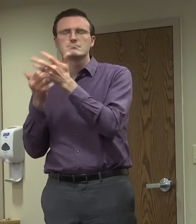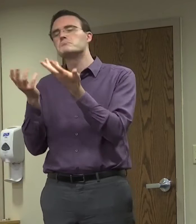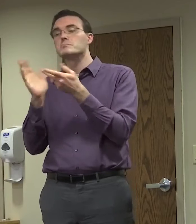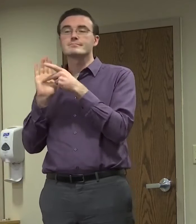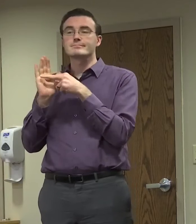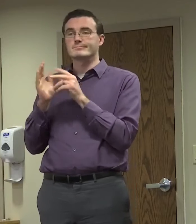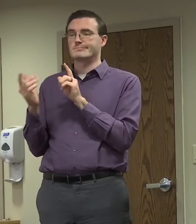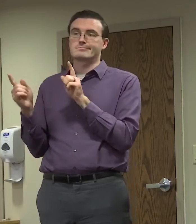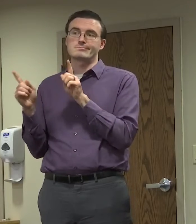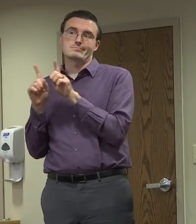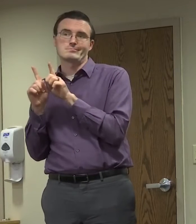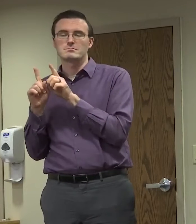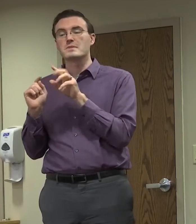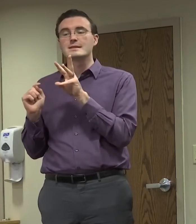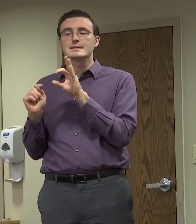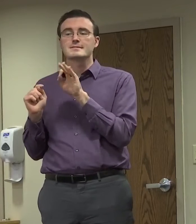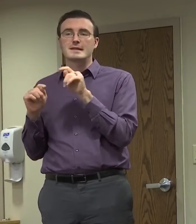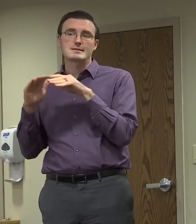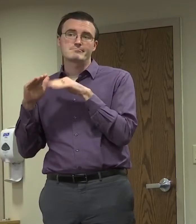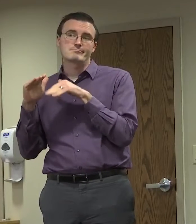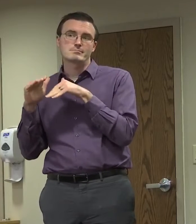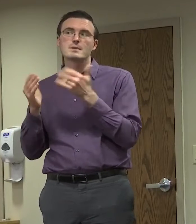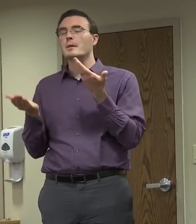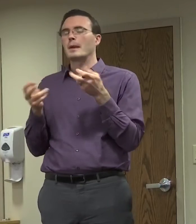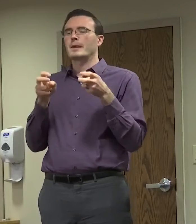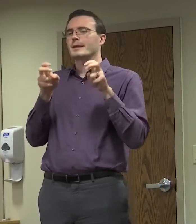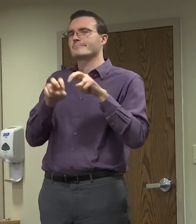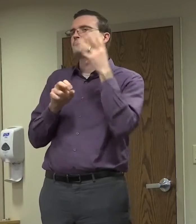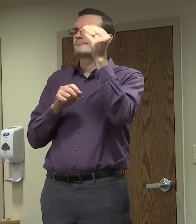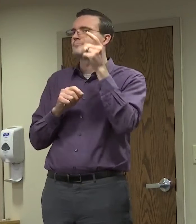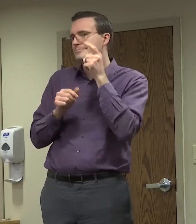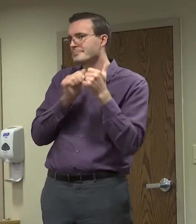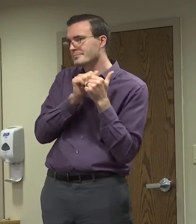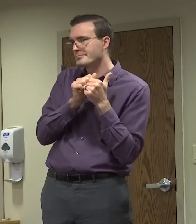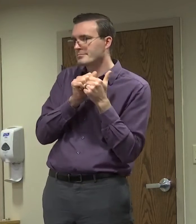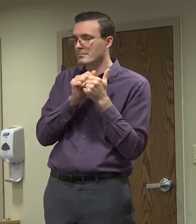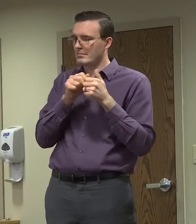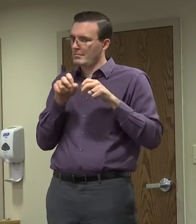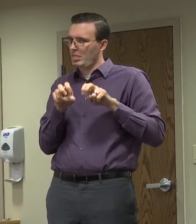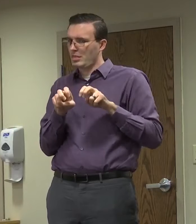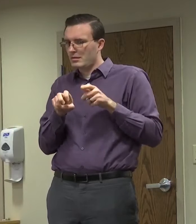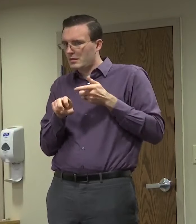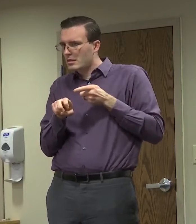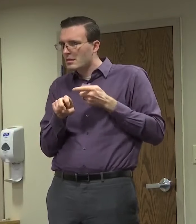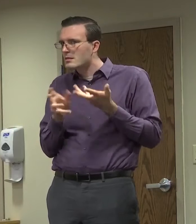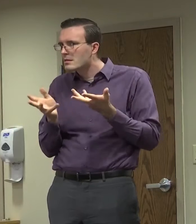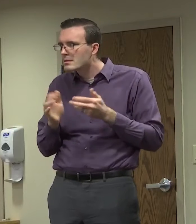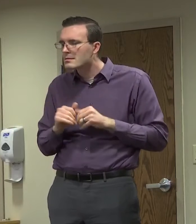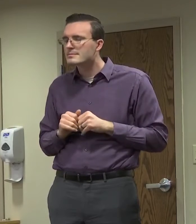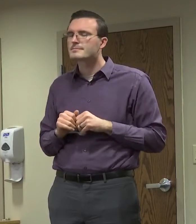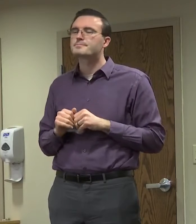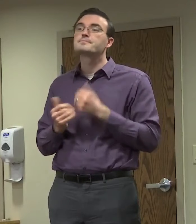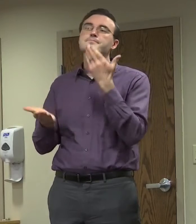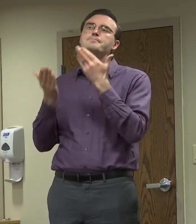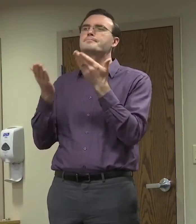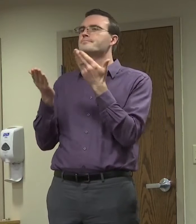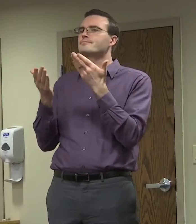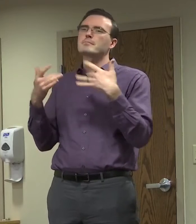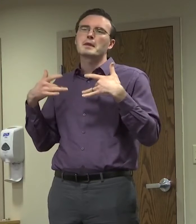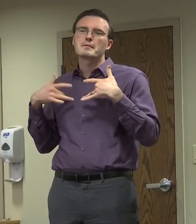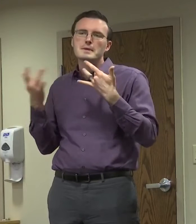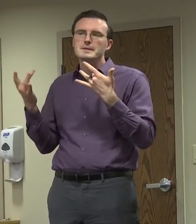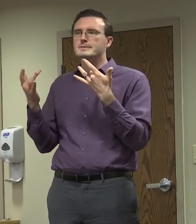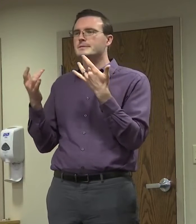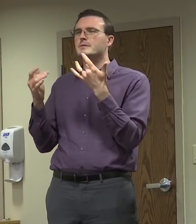It might be riding in a car to go to lunch together. It might have been an event or maybe a small intimate gathering.